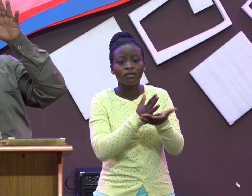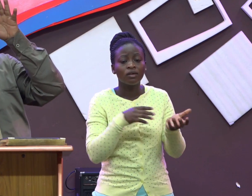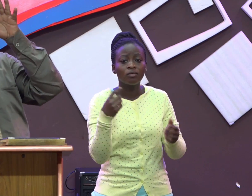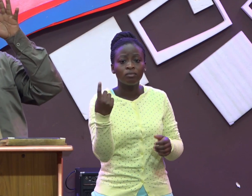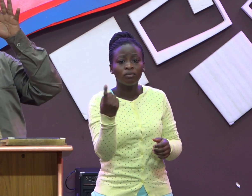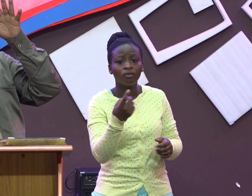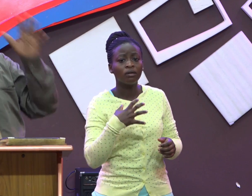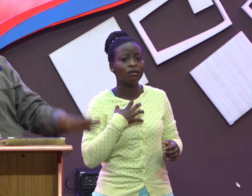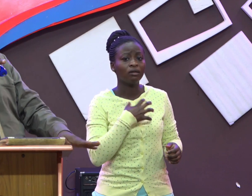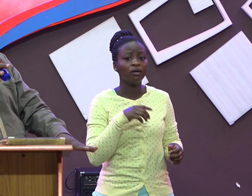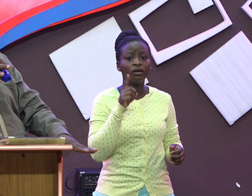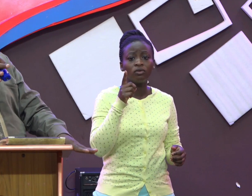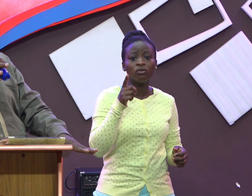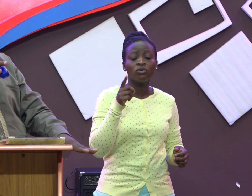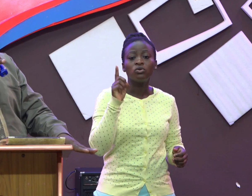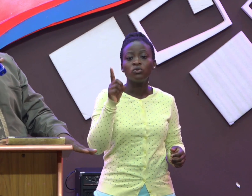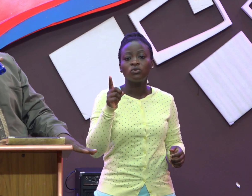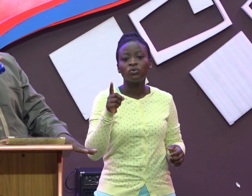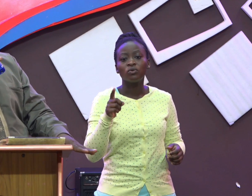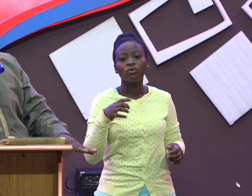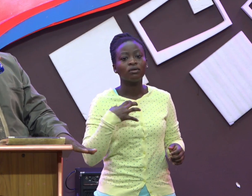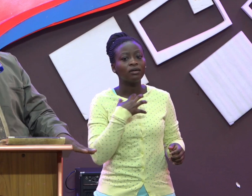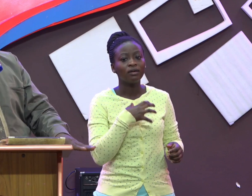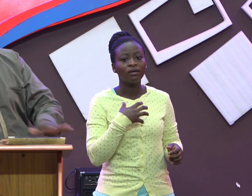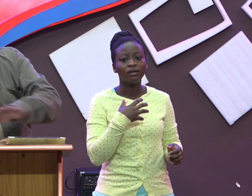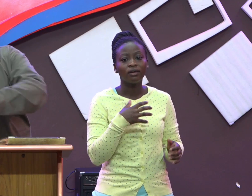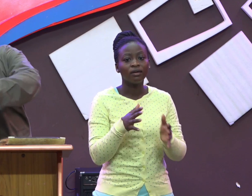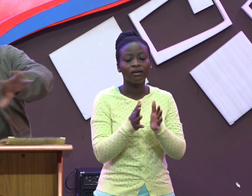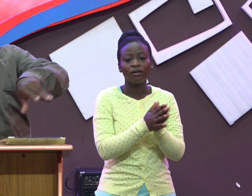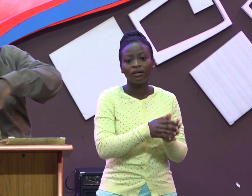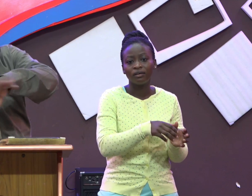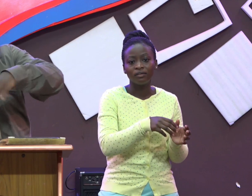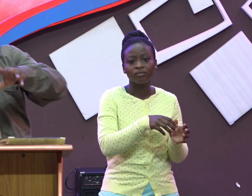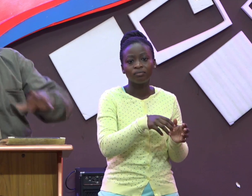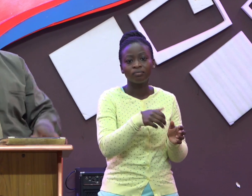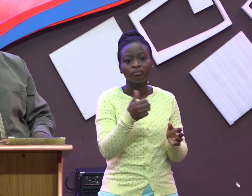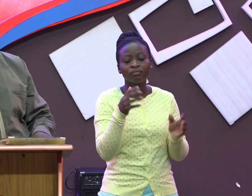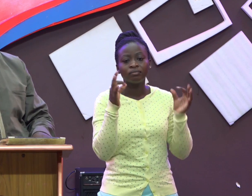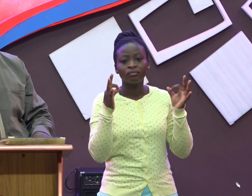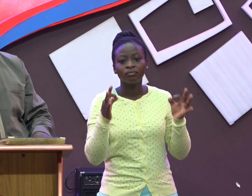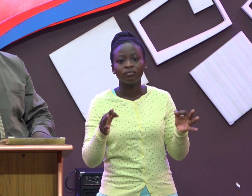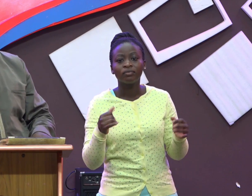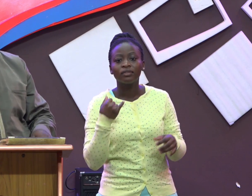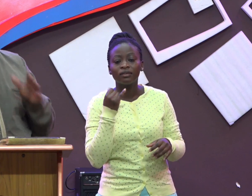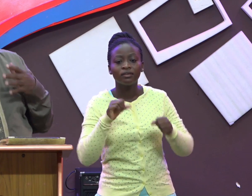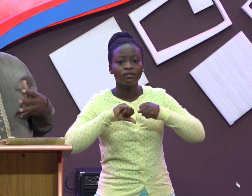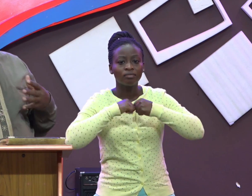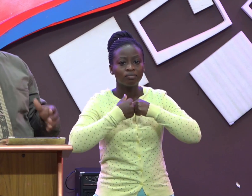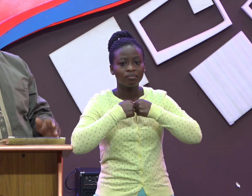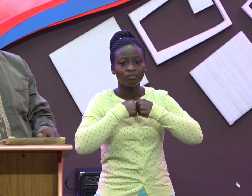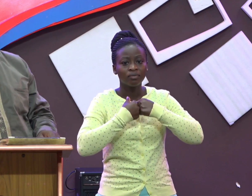angers you, you get angered immediately, and the following things is fighting. The outward